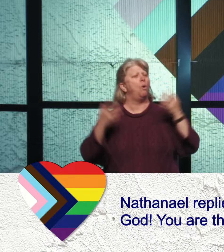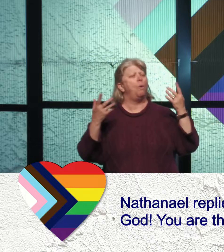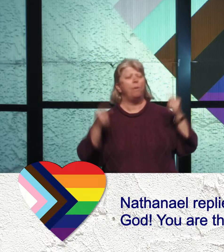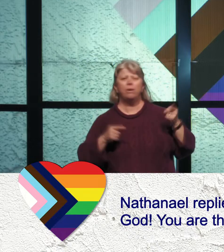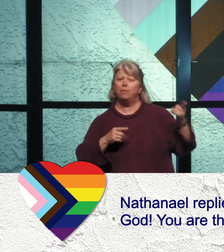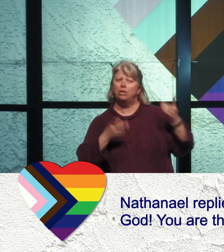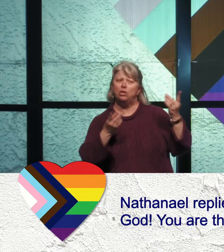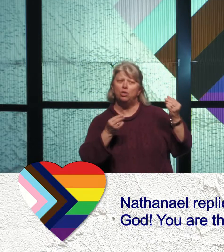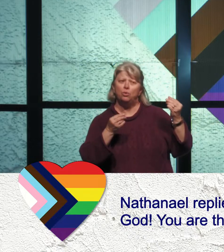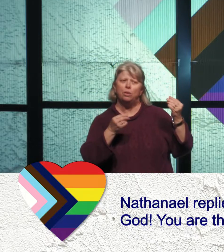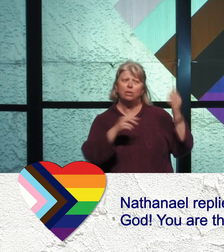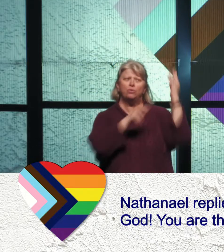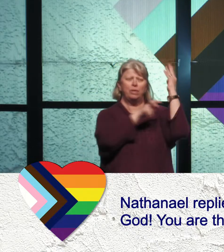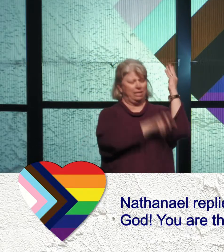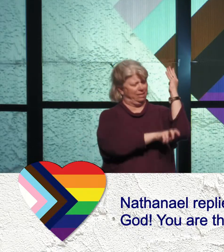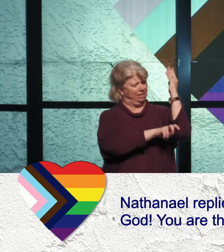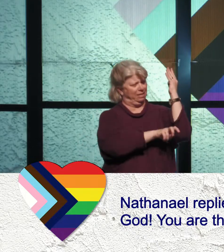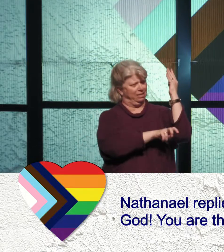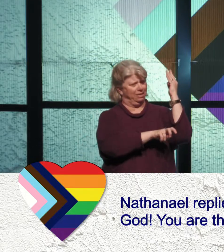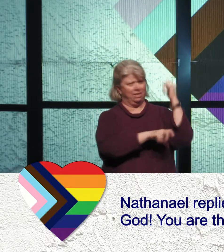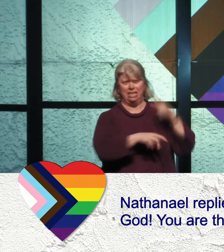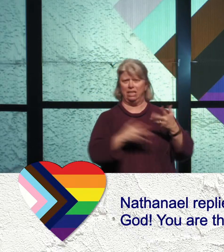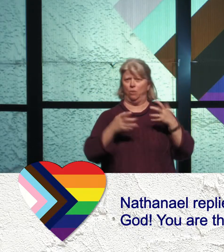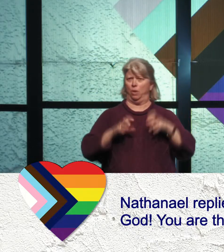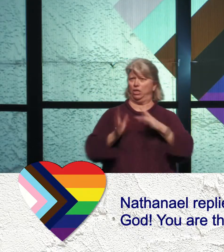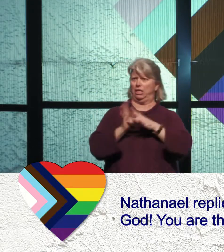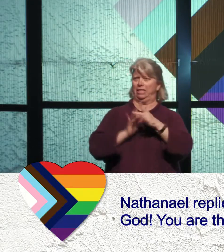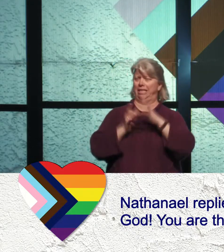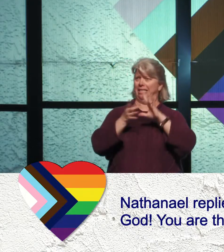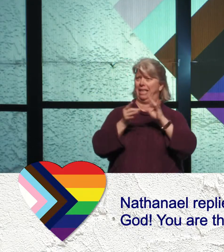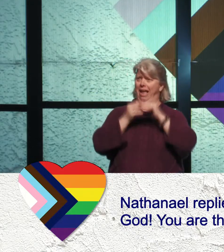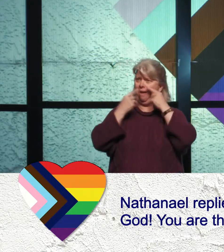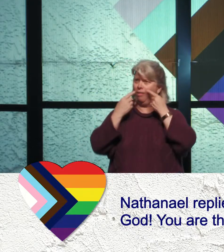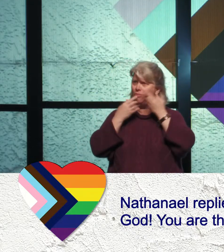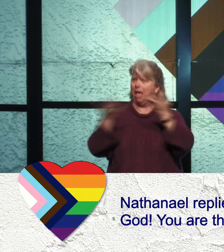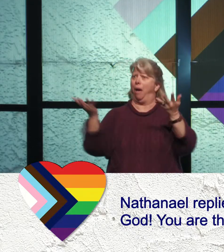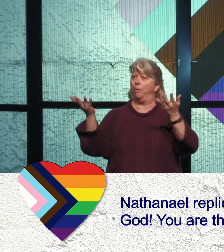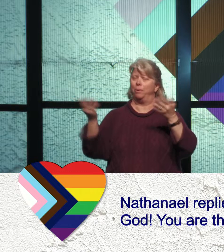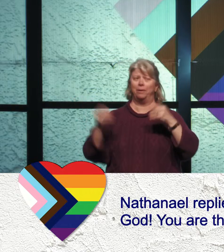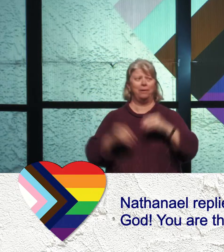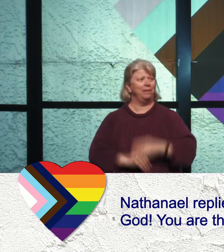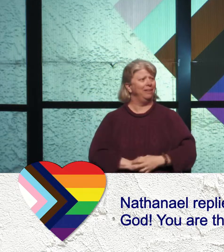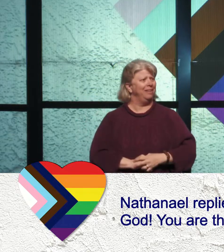he doing under the fig tree that he did not want Jesus to say out loud?